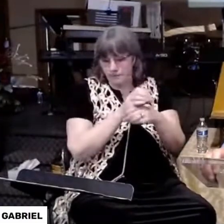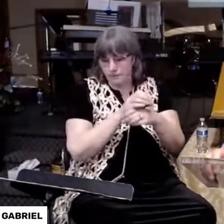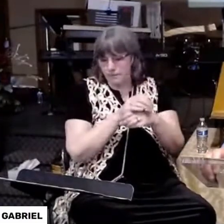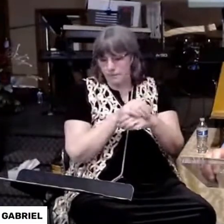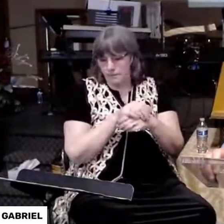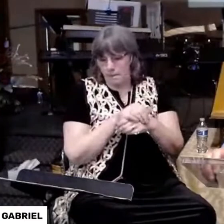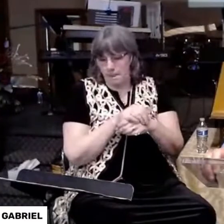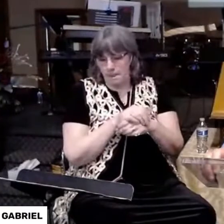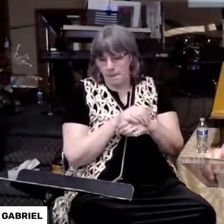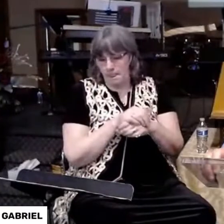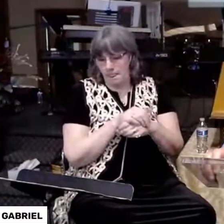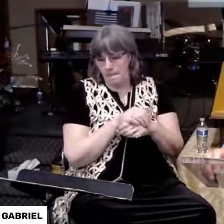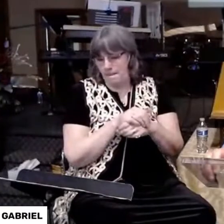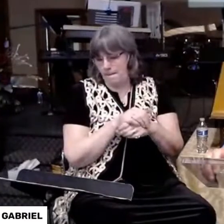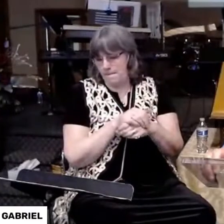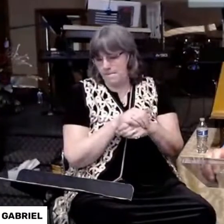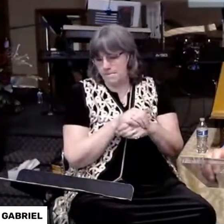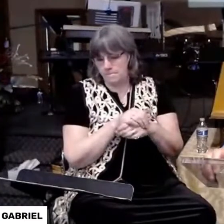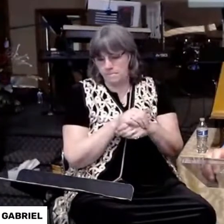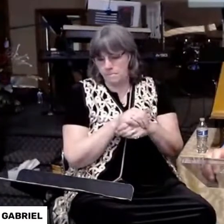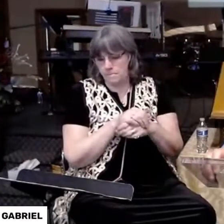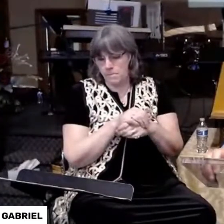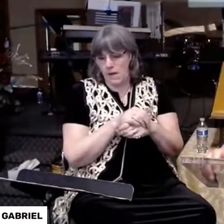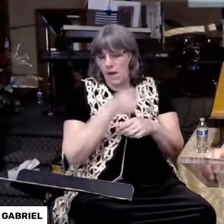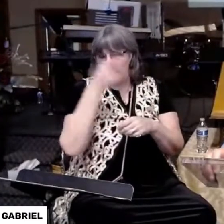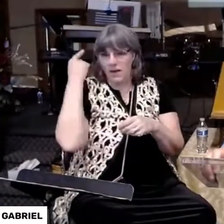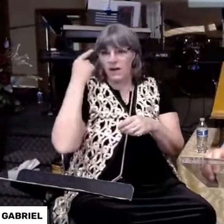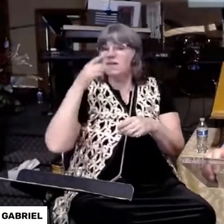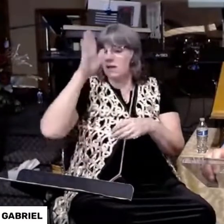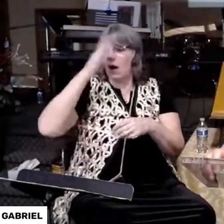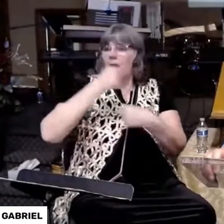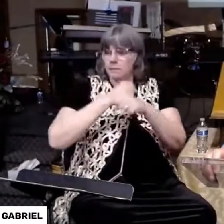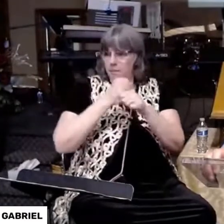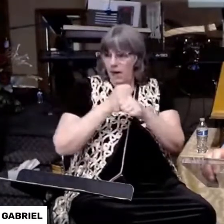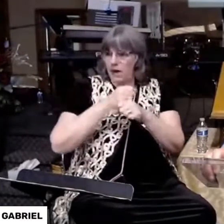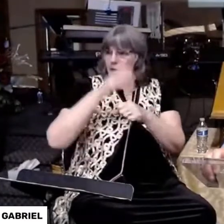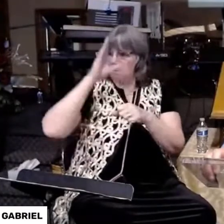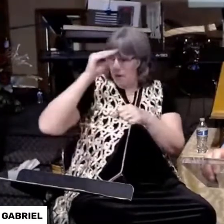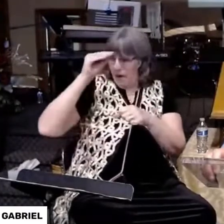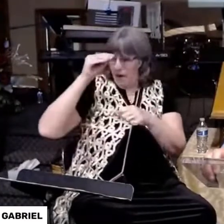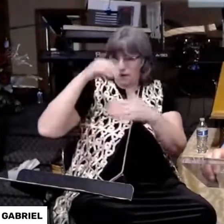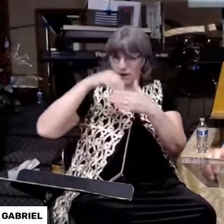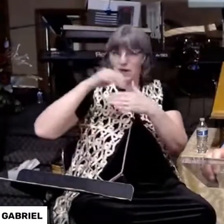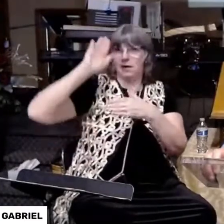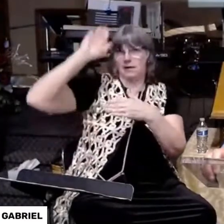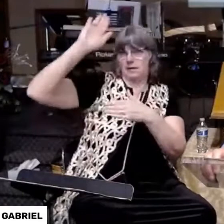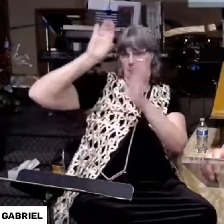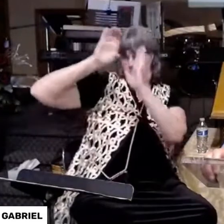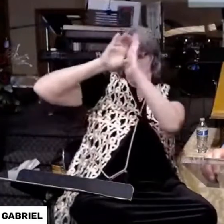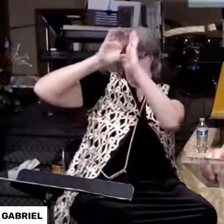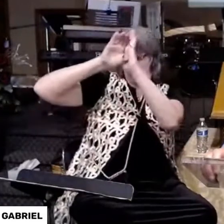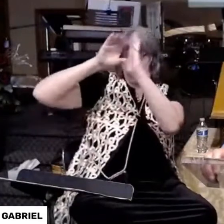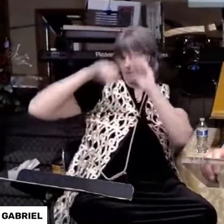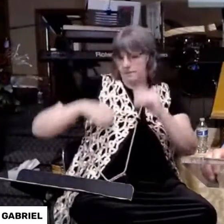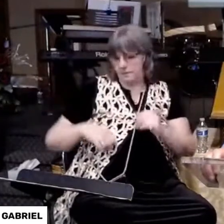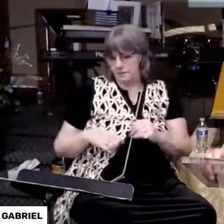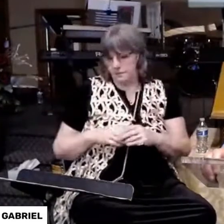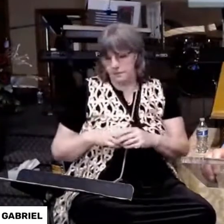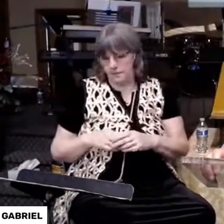be it of mankind made in his image, animal kind, and even of the earth